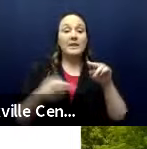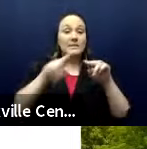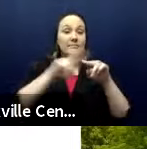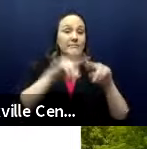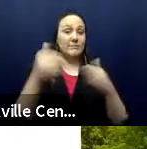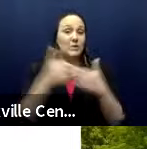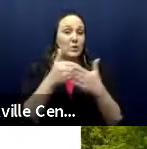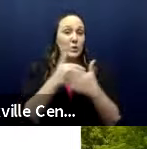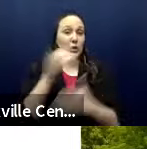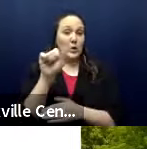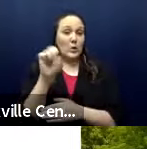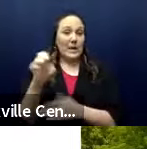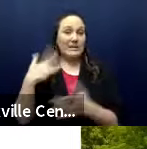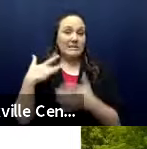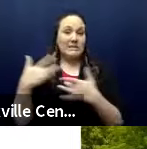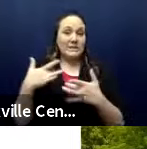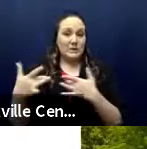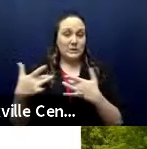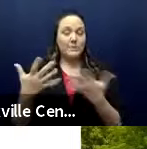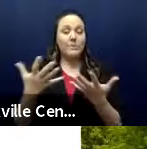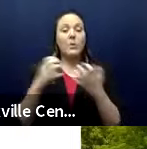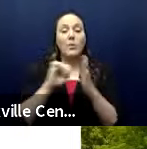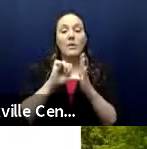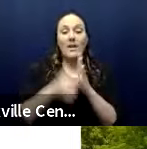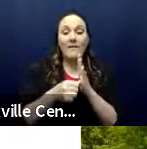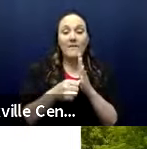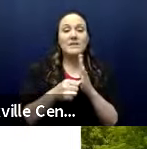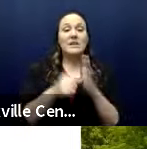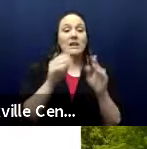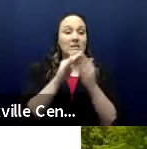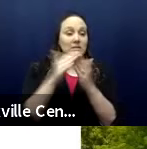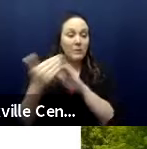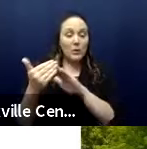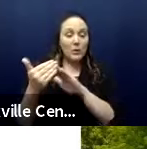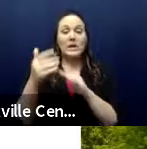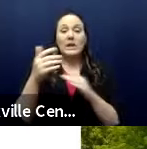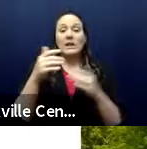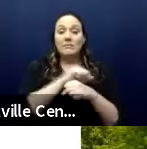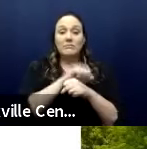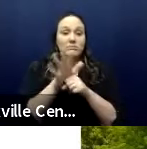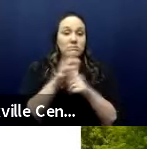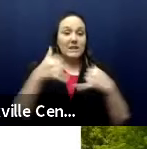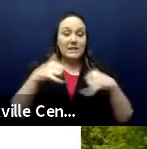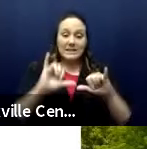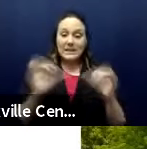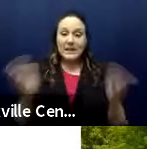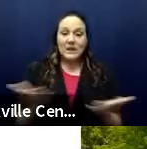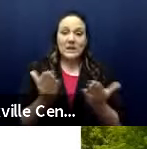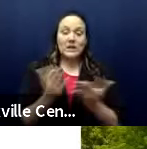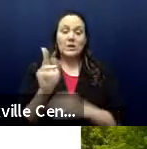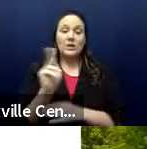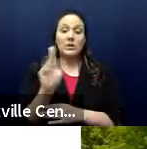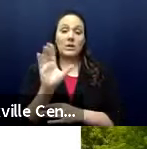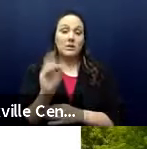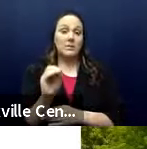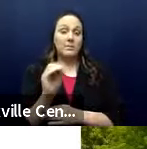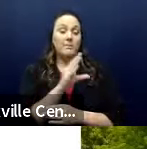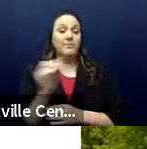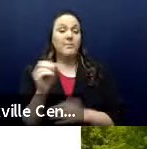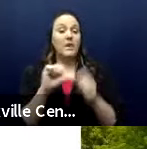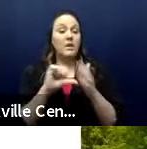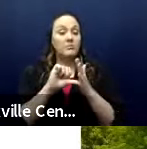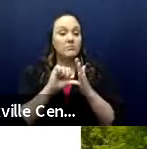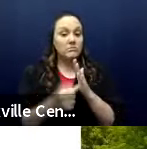concerning. We want to stress to our community that this virus is still very present in Knox County, and we continue to stress the importance of the 5